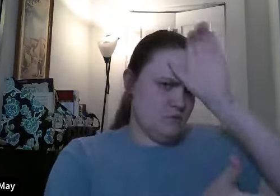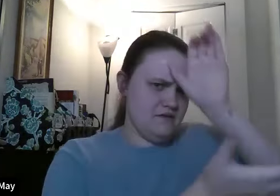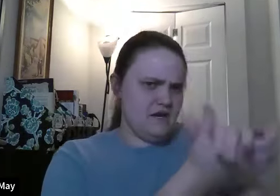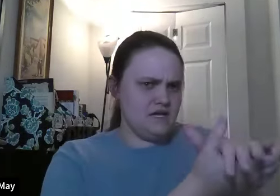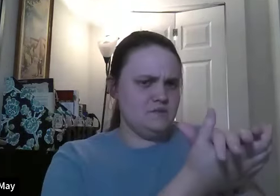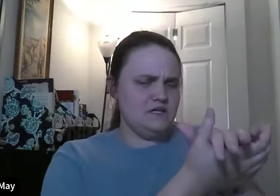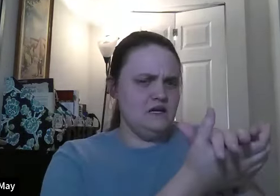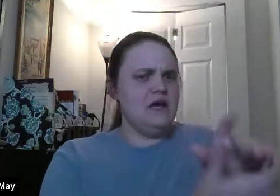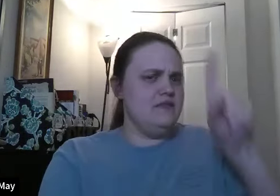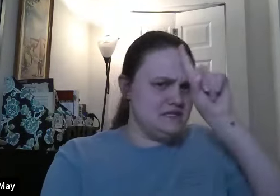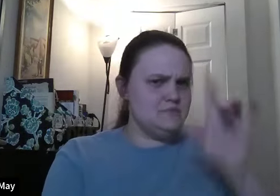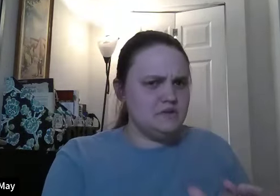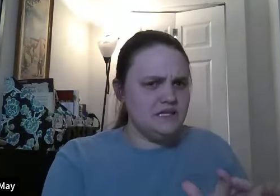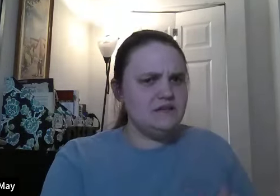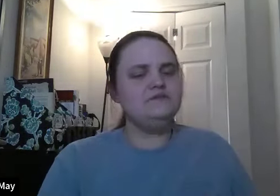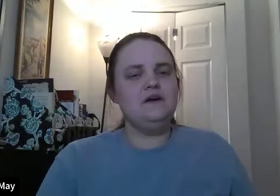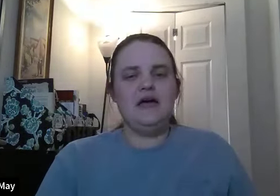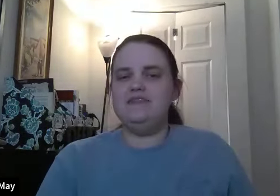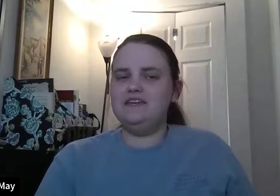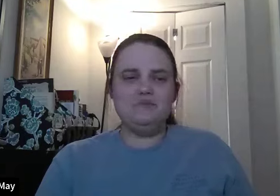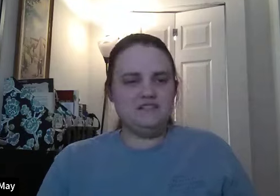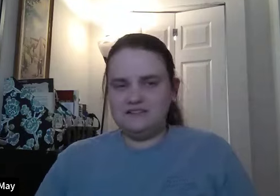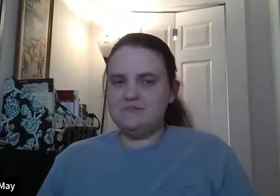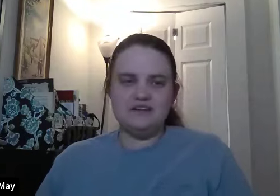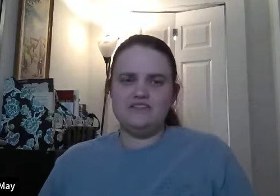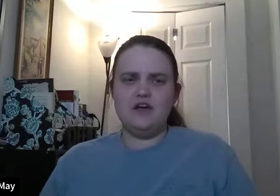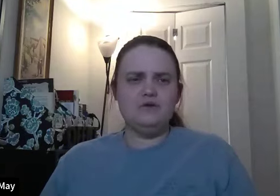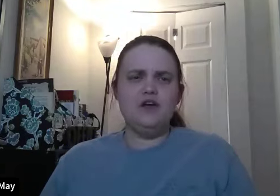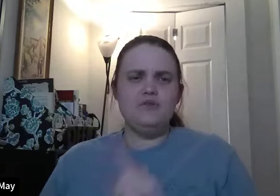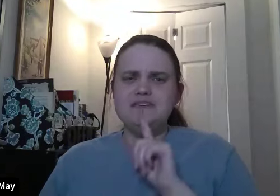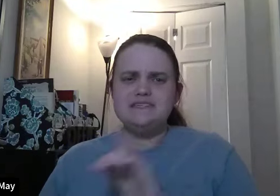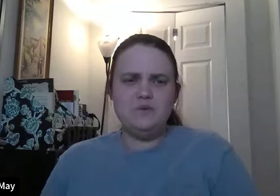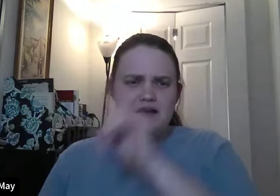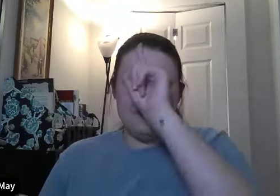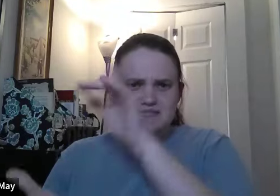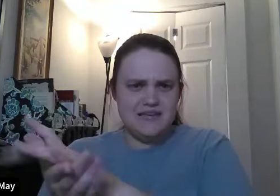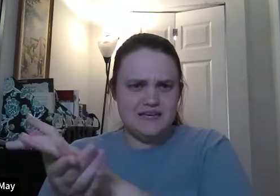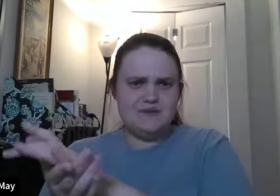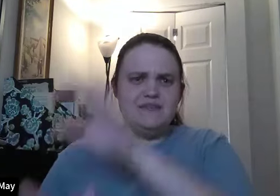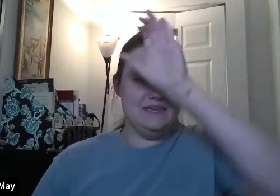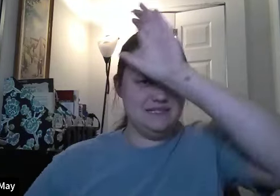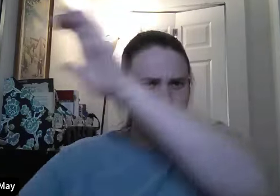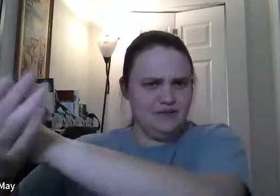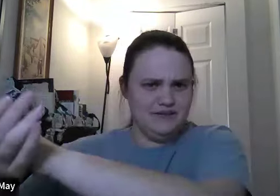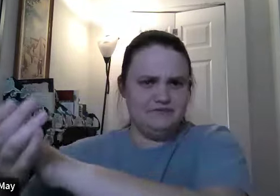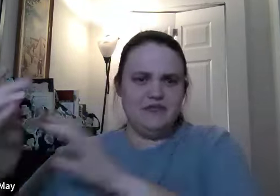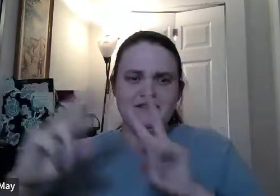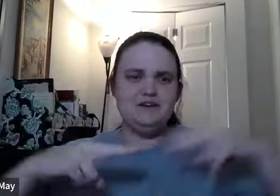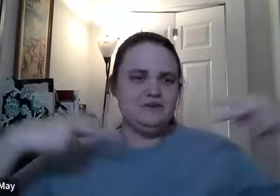wife and husband, and this is belief. And then you may talk to someone else and they go, no, this is wife and this is husband and this is belief. They literally